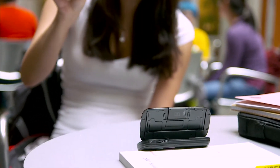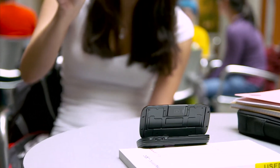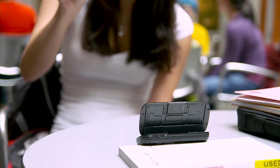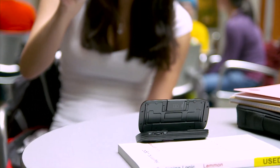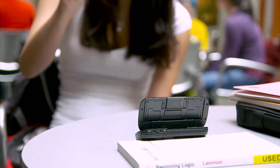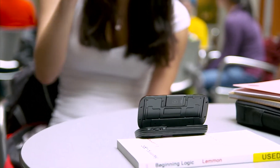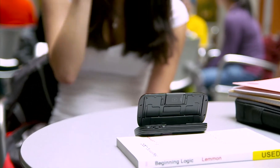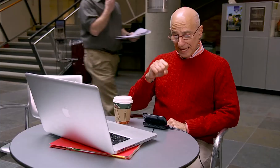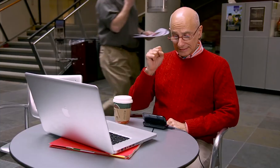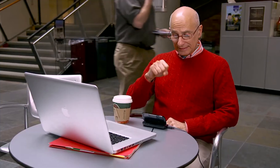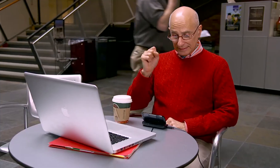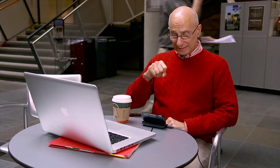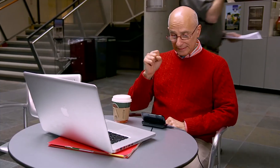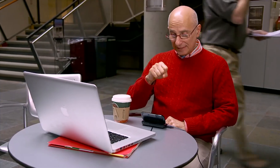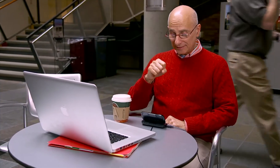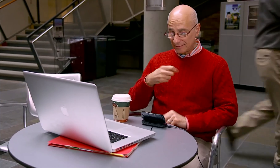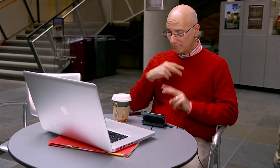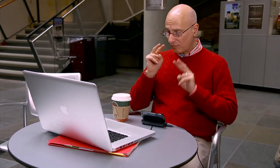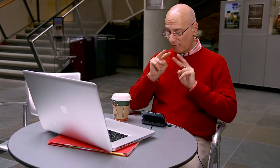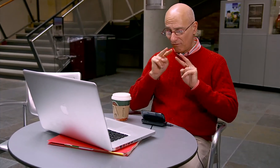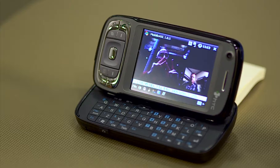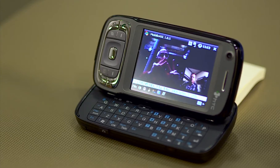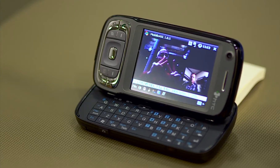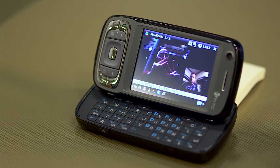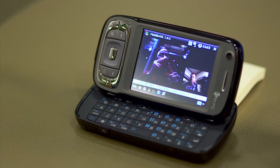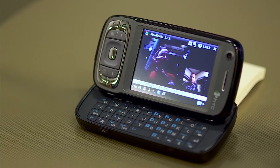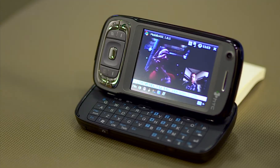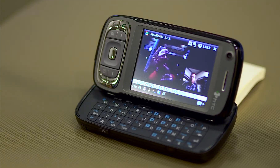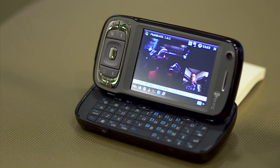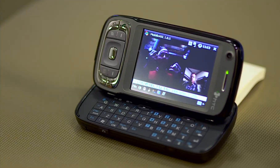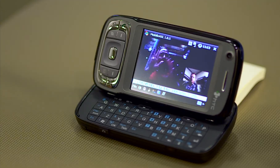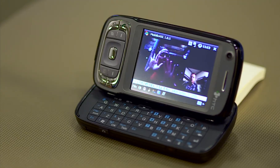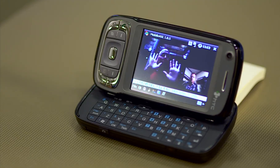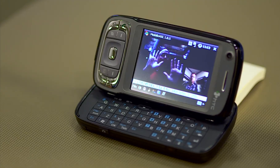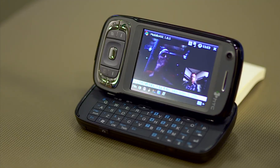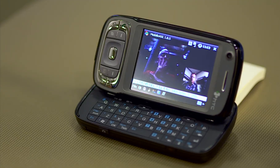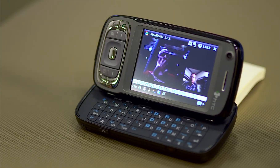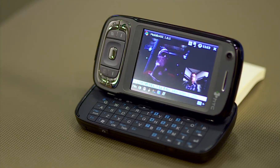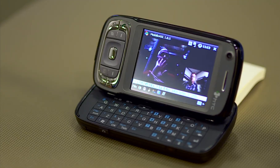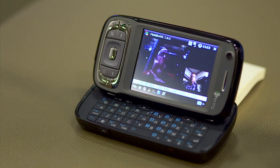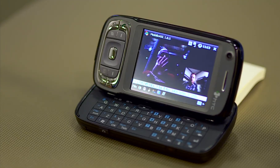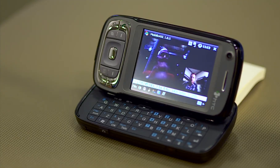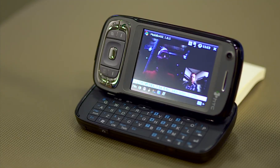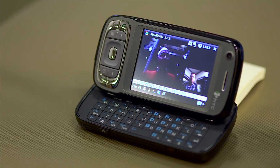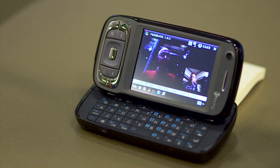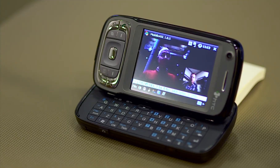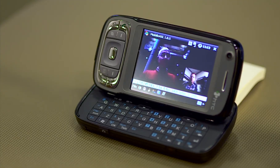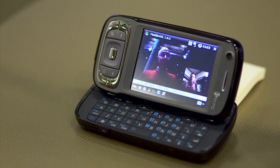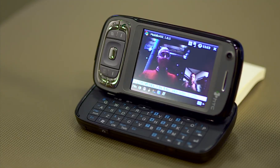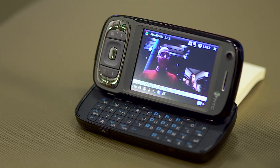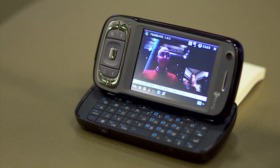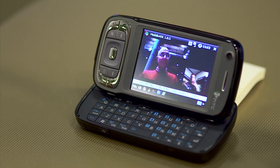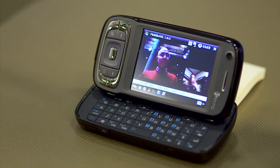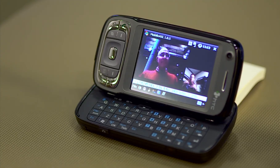ASL. Engineering and science, making mobile communication accessible to everyone. I'm Josh Lebowitz reporting.